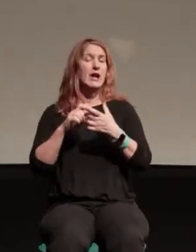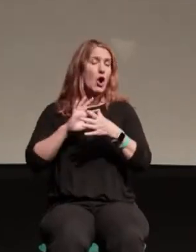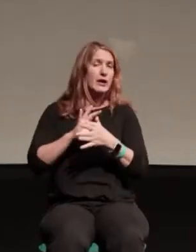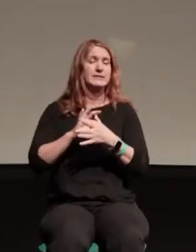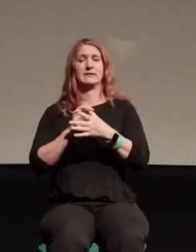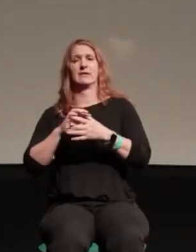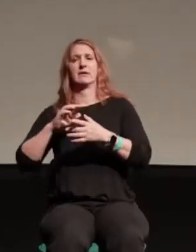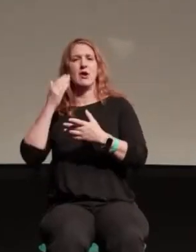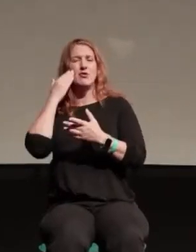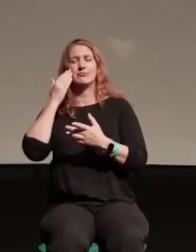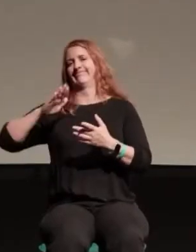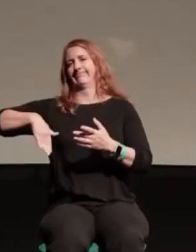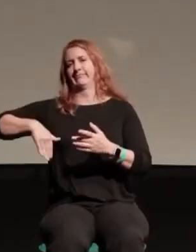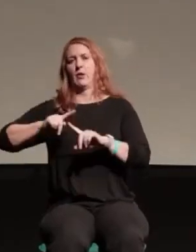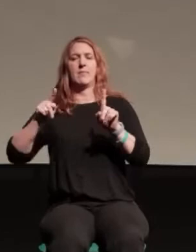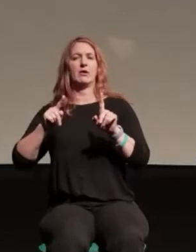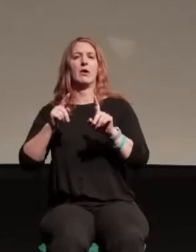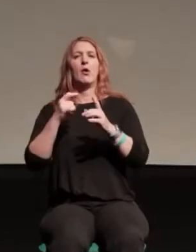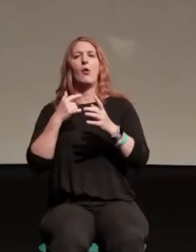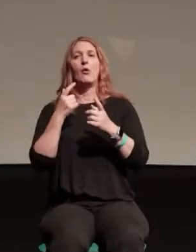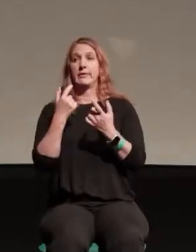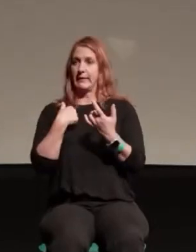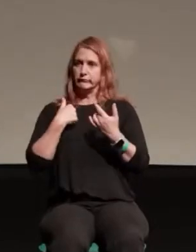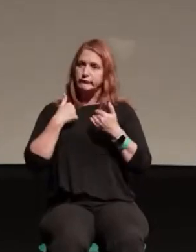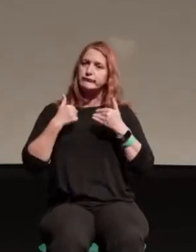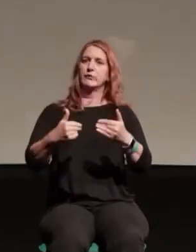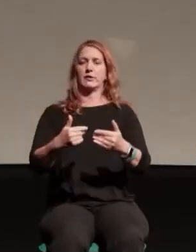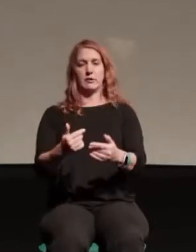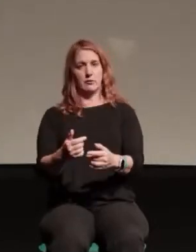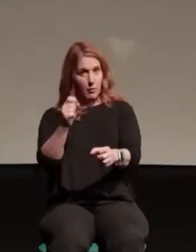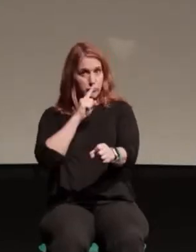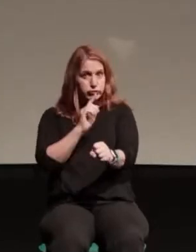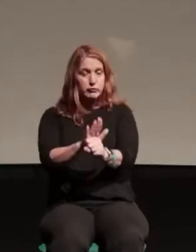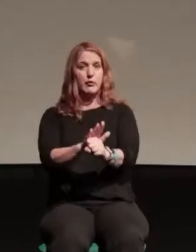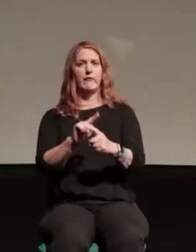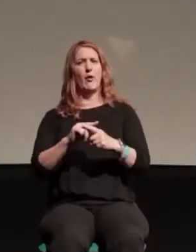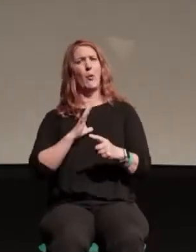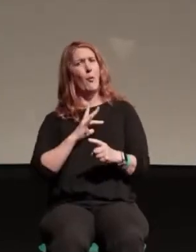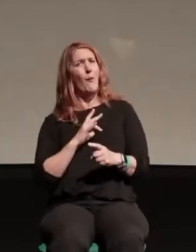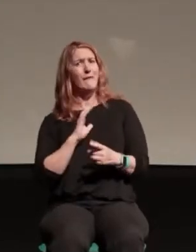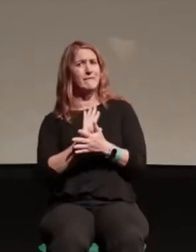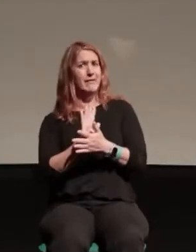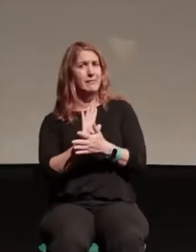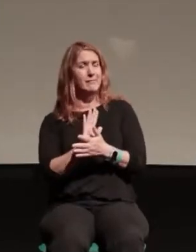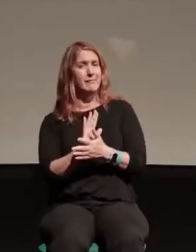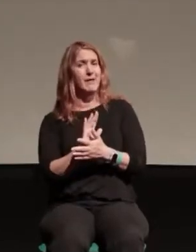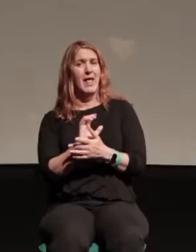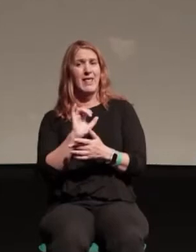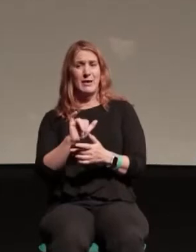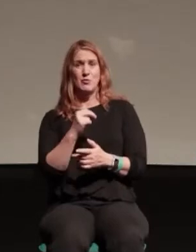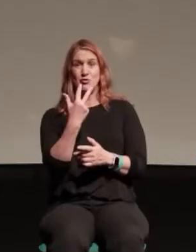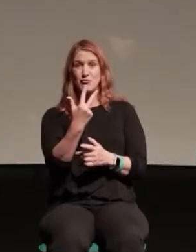audience engagement. And so they ended up greenlighting, you know, a cool film that was actually like